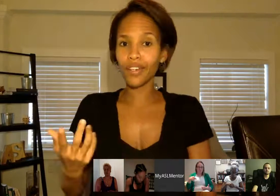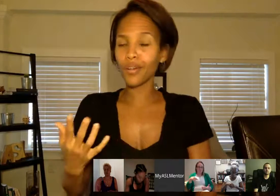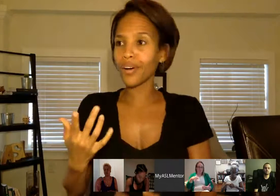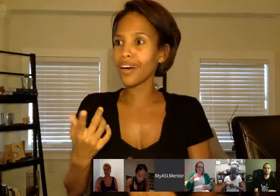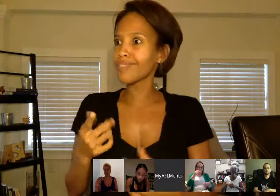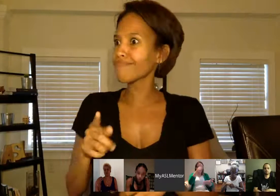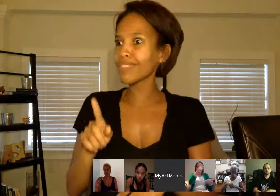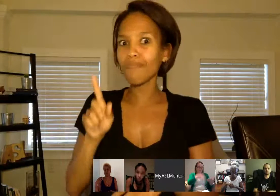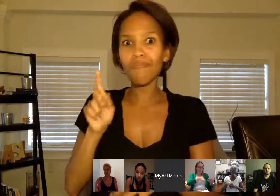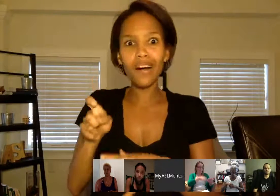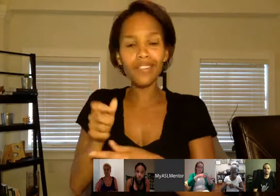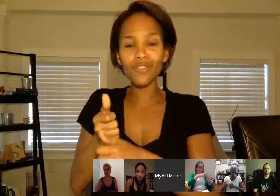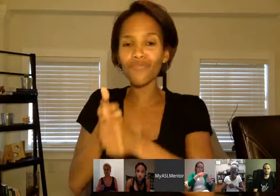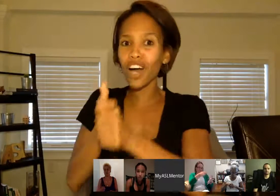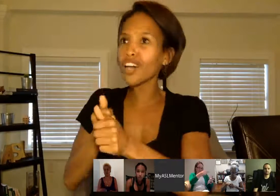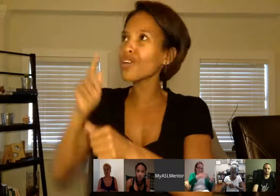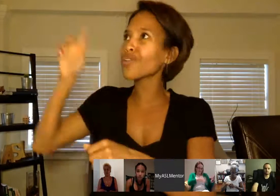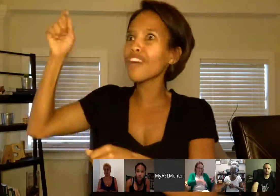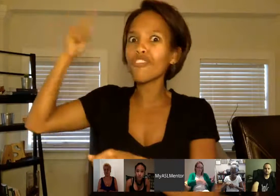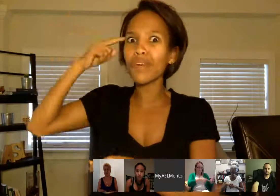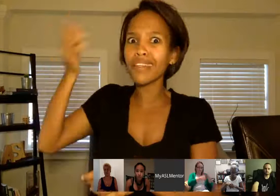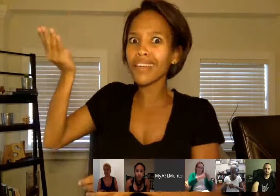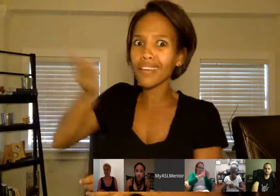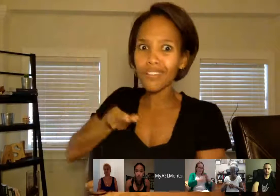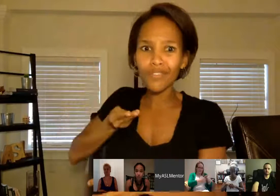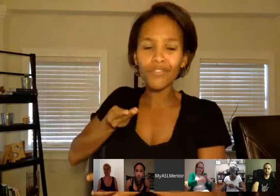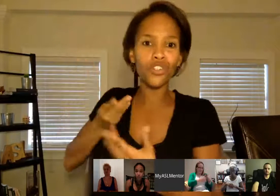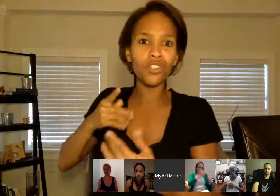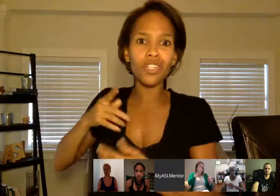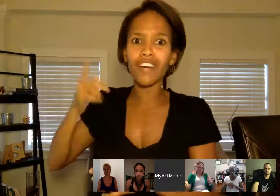said. So must follow,